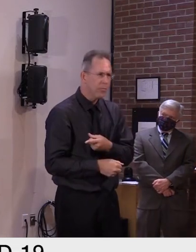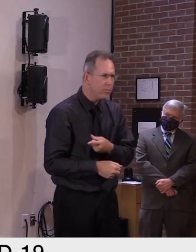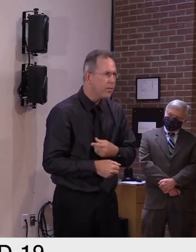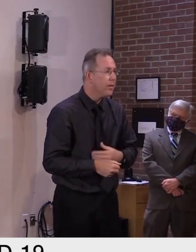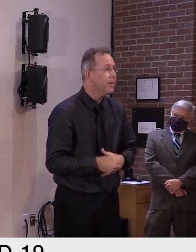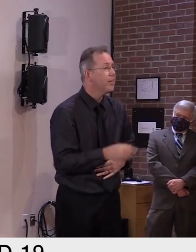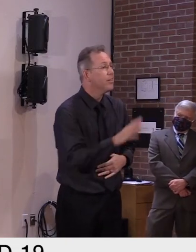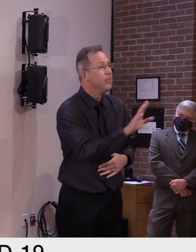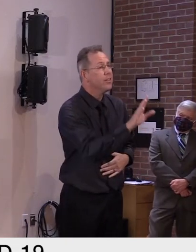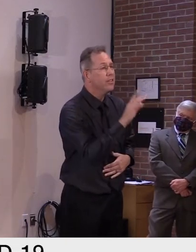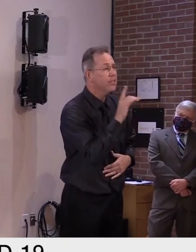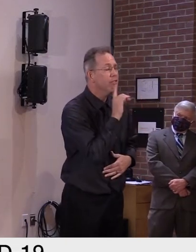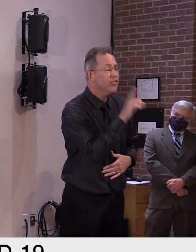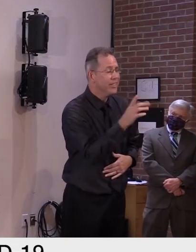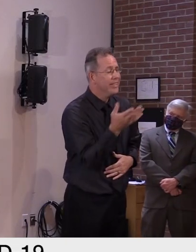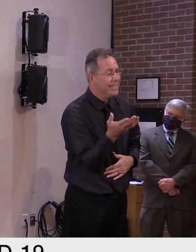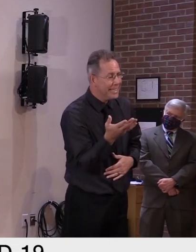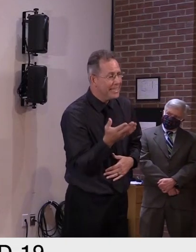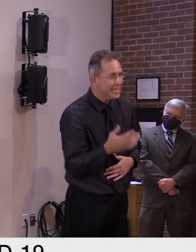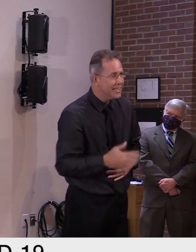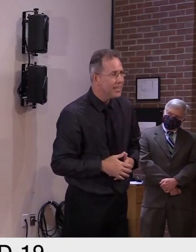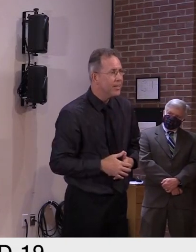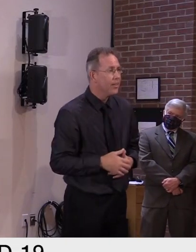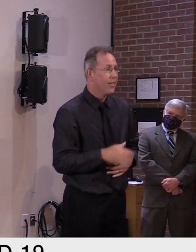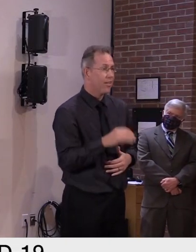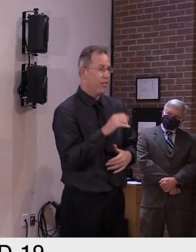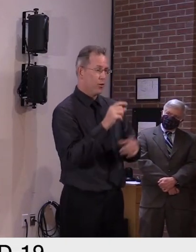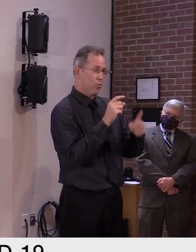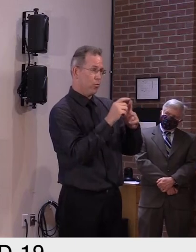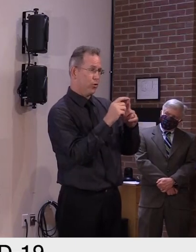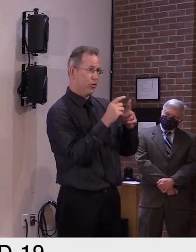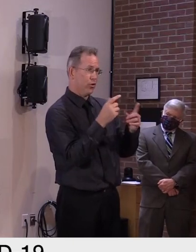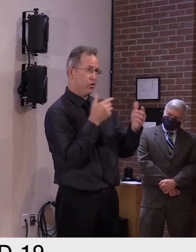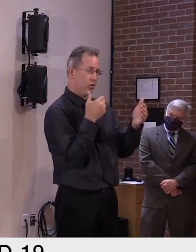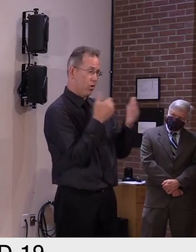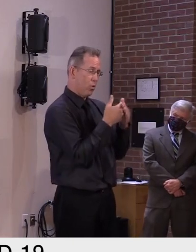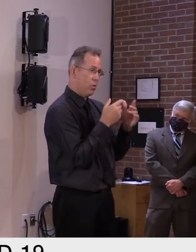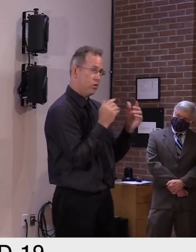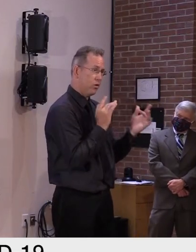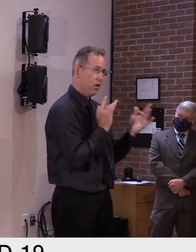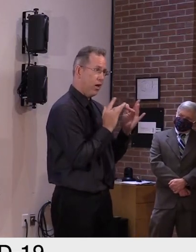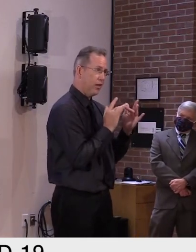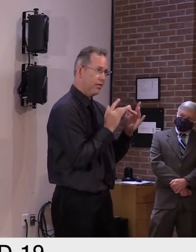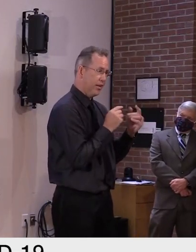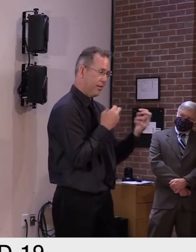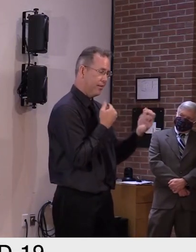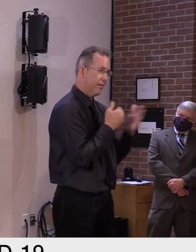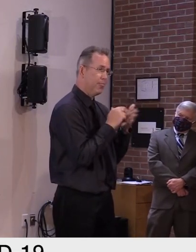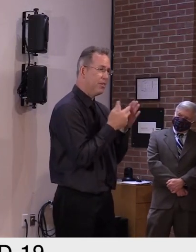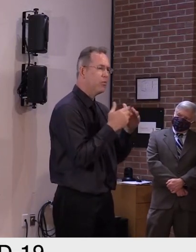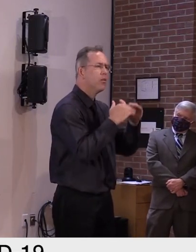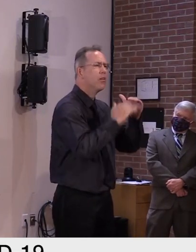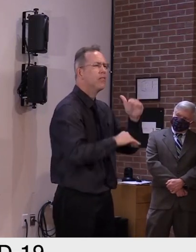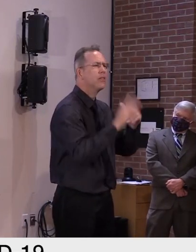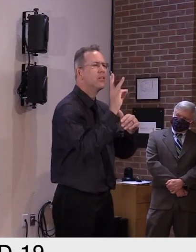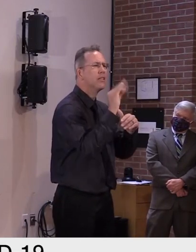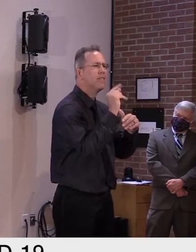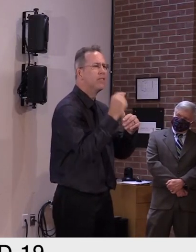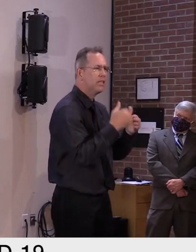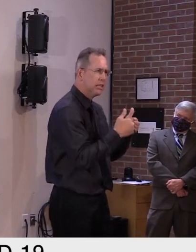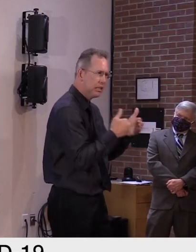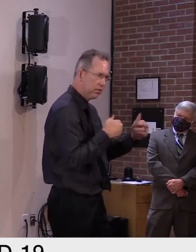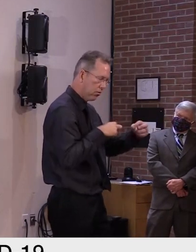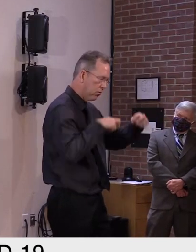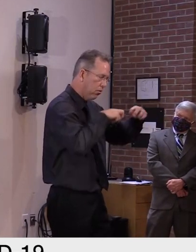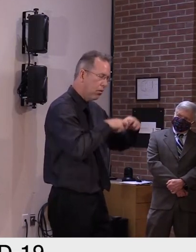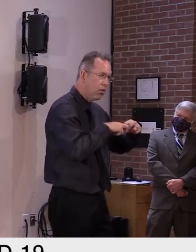contact for the virus standpoint has to do with how much time you spend with a person in a space that's